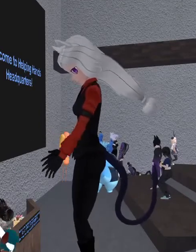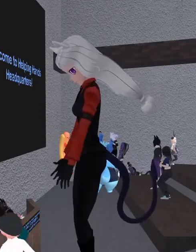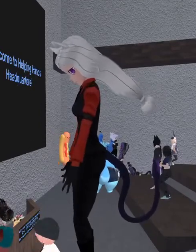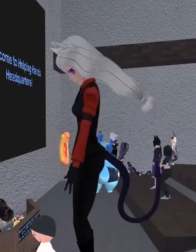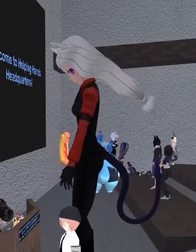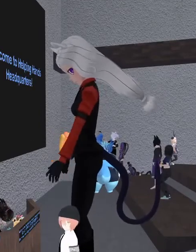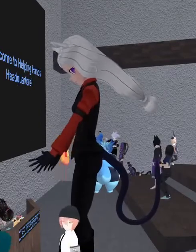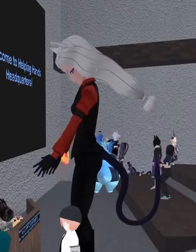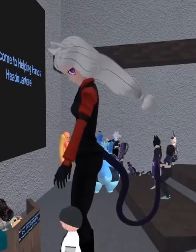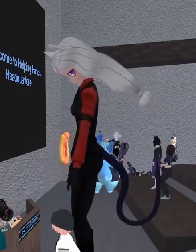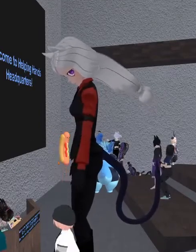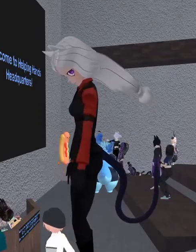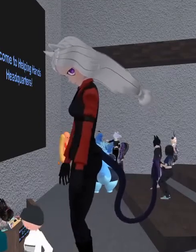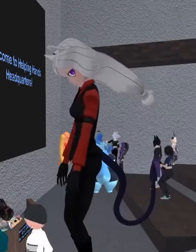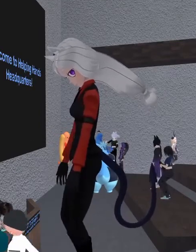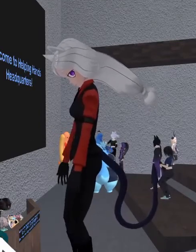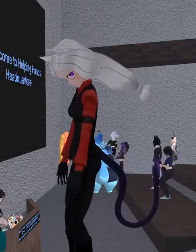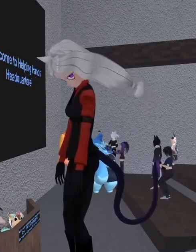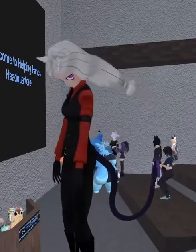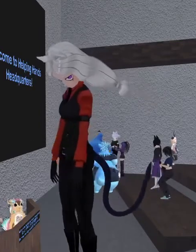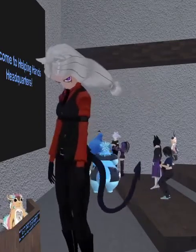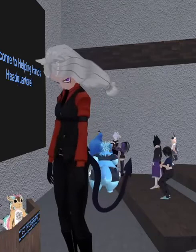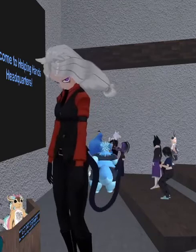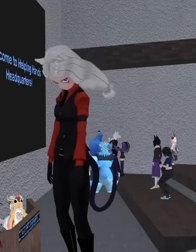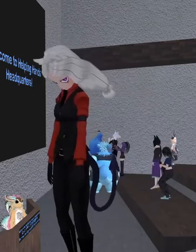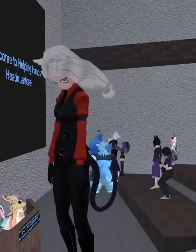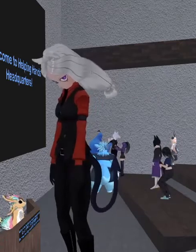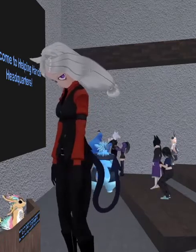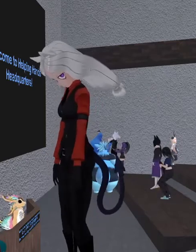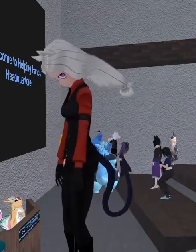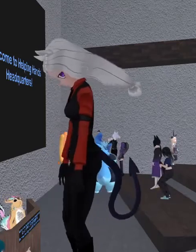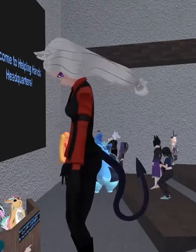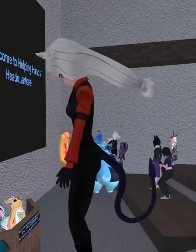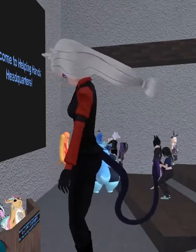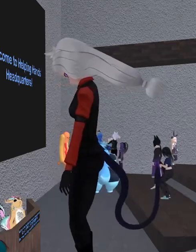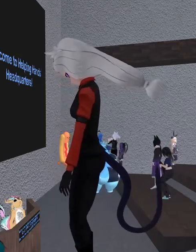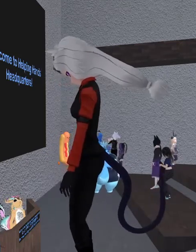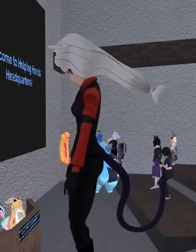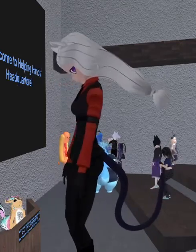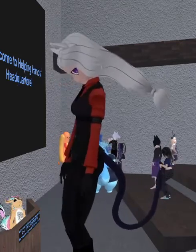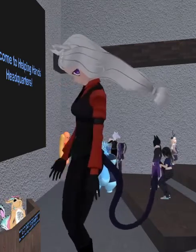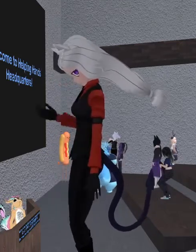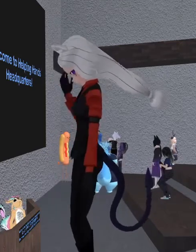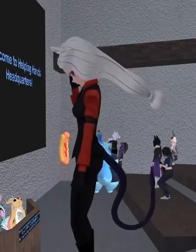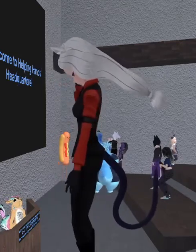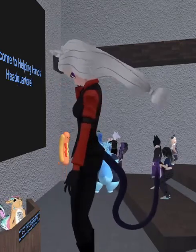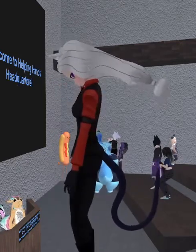the yeah. Like looking up at him is like don't bother me kind of. Maybe when they're right up to us, and then just go like this. Fine, I'll take the order. I'm gonna go take Well,